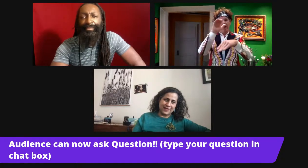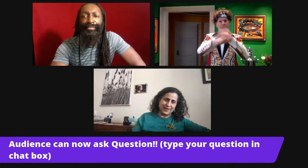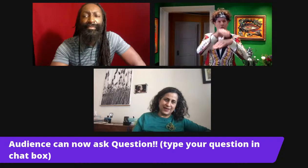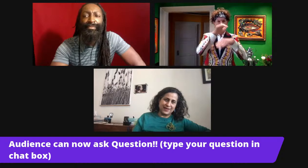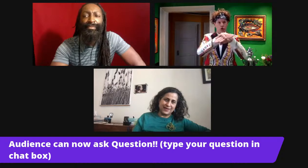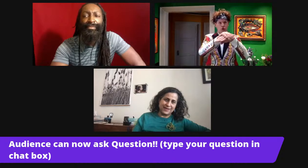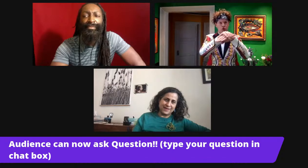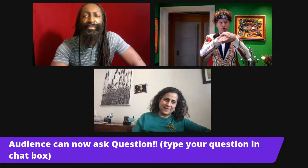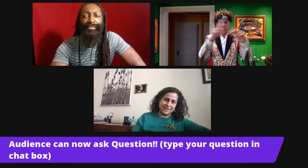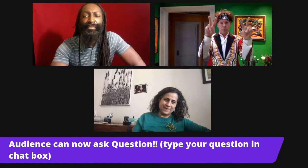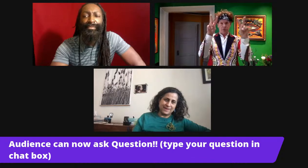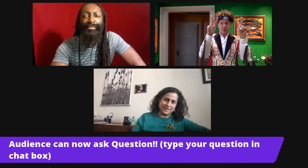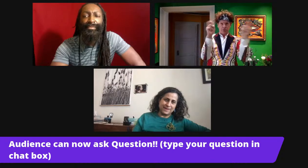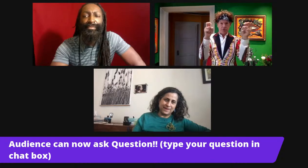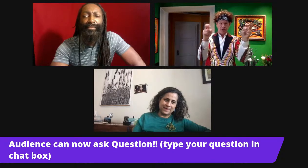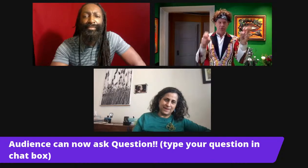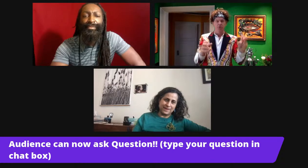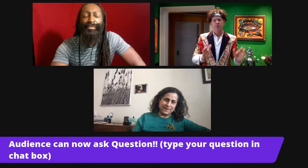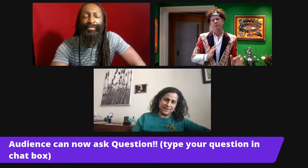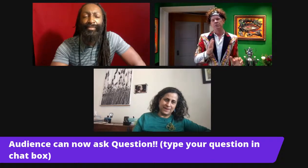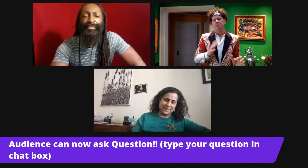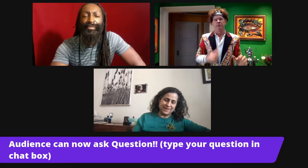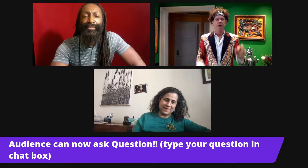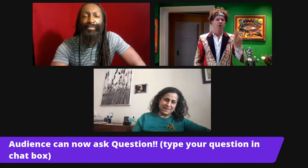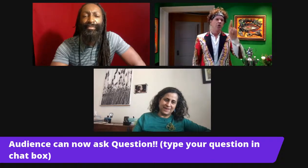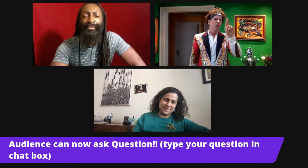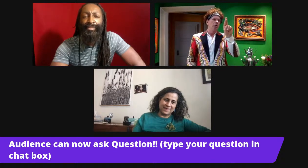So like the Firebird piece.